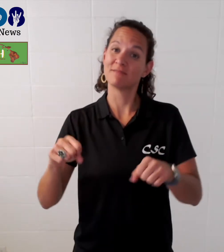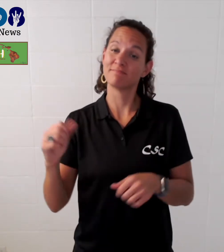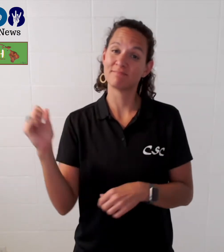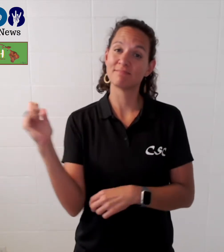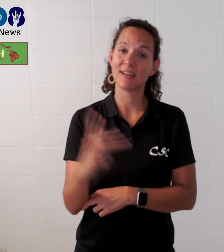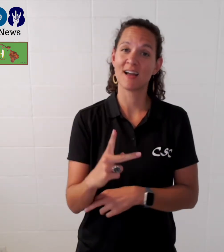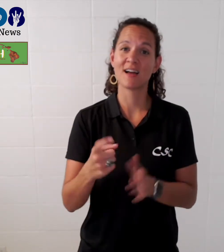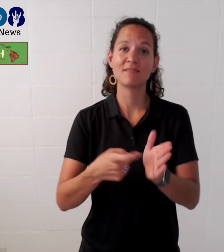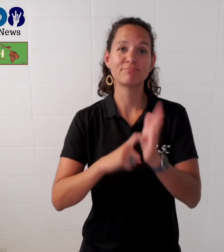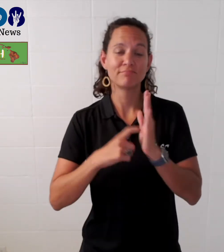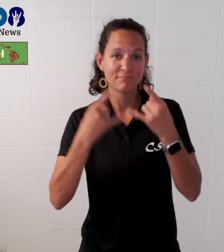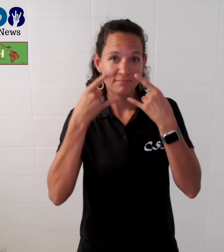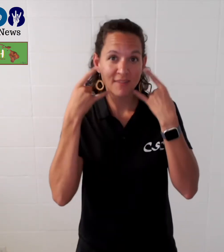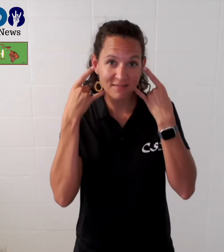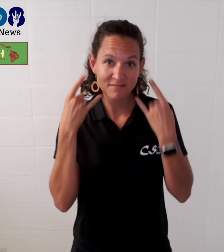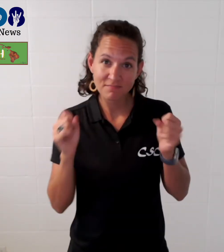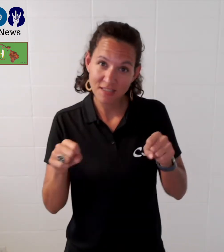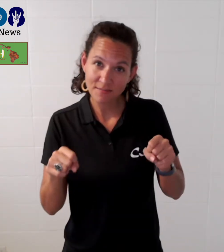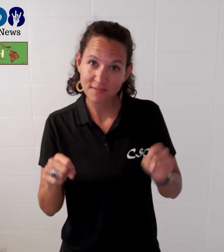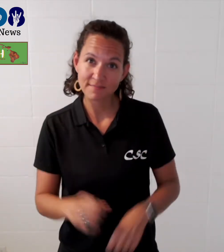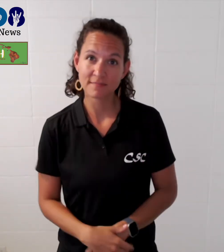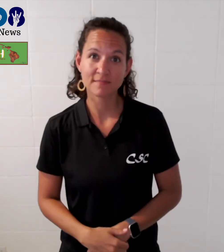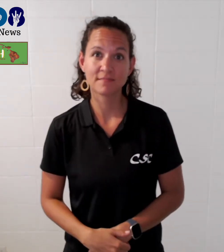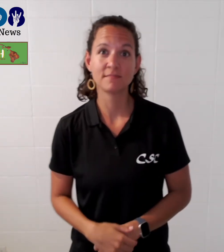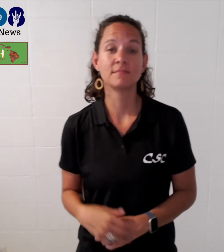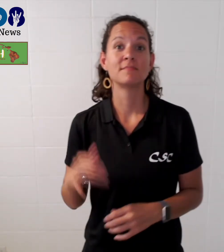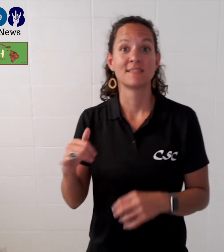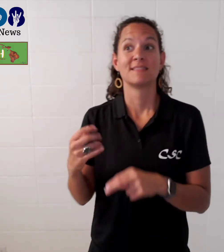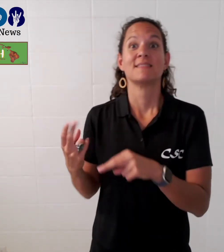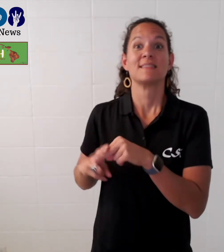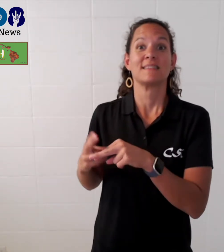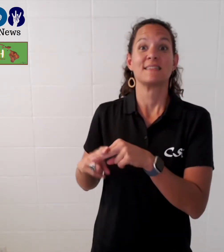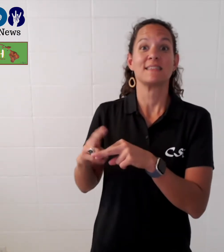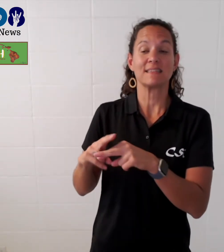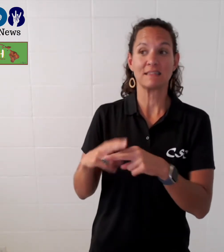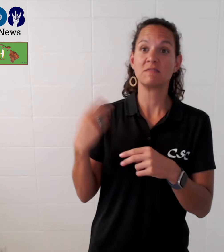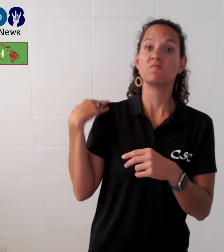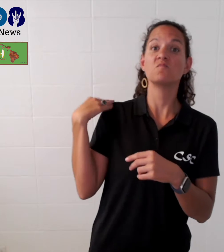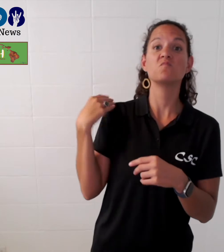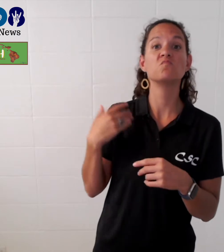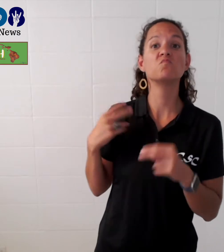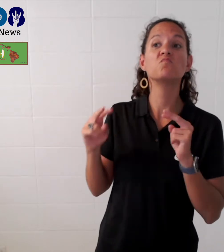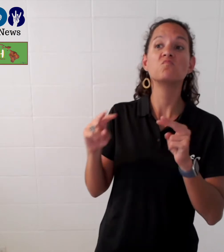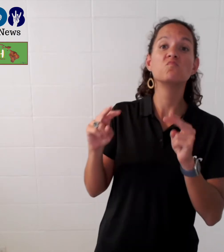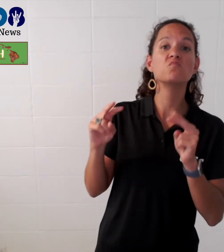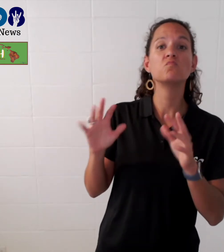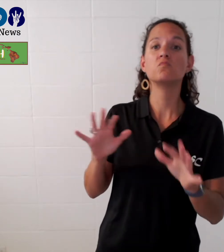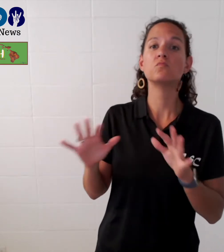is a possibility that the mask mandate will be reinstated. Right now, we are seeing the numbers starting